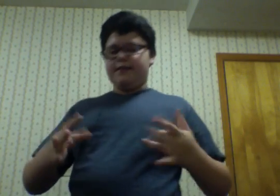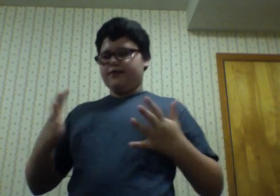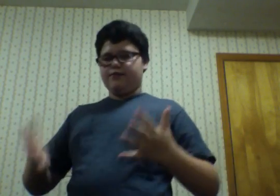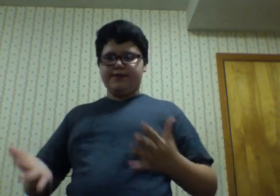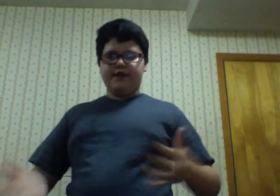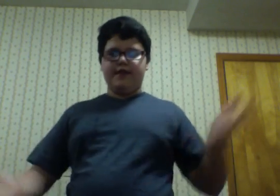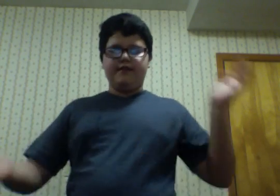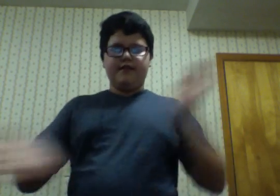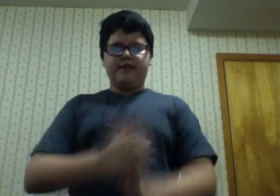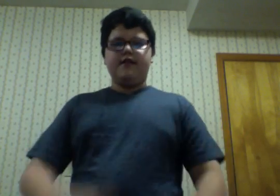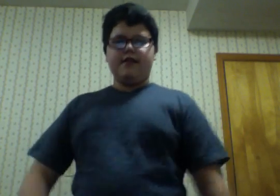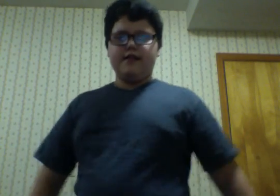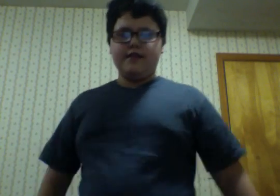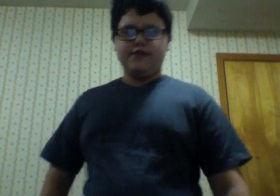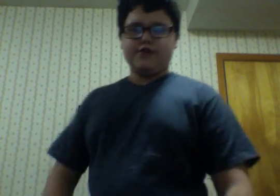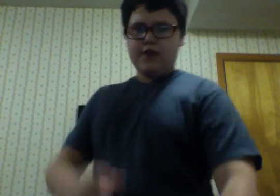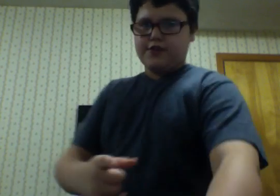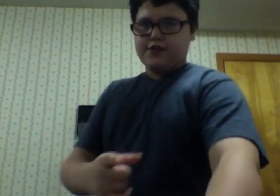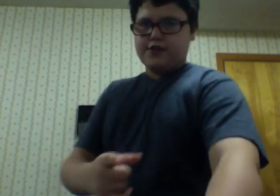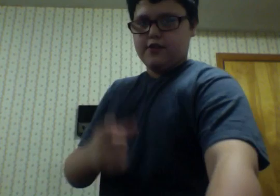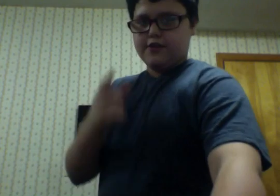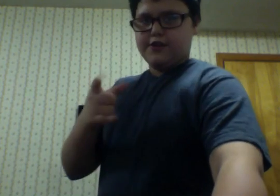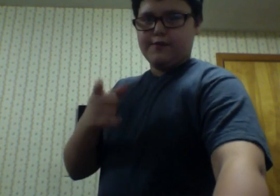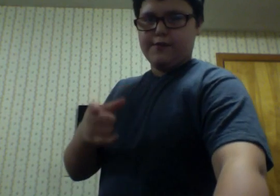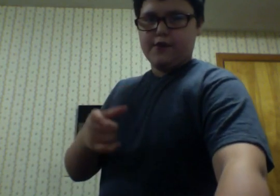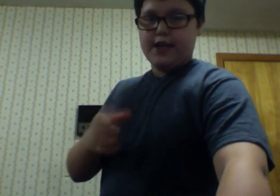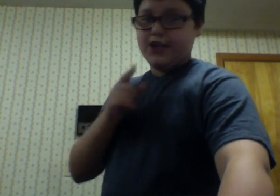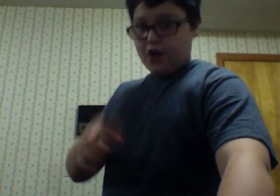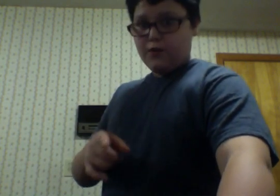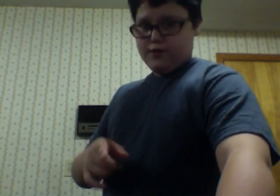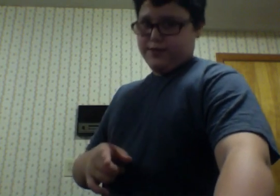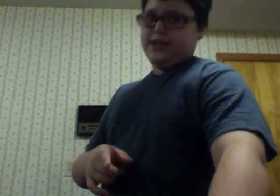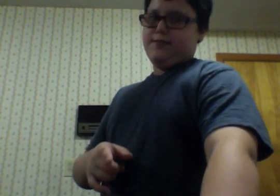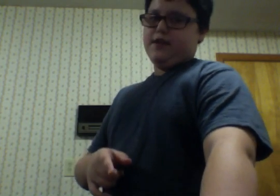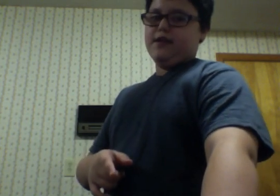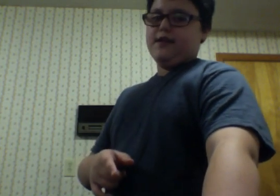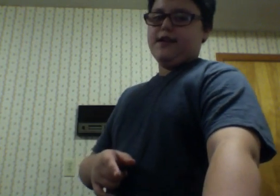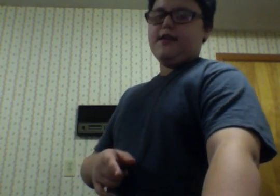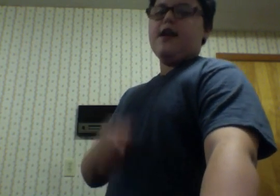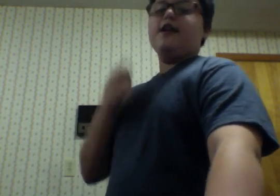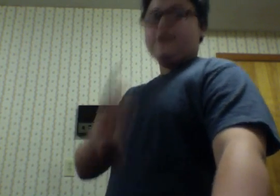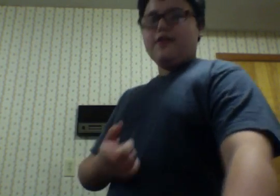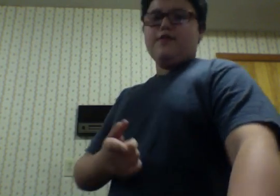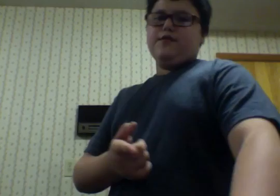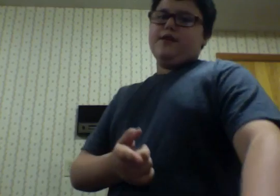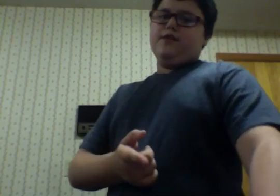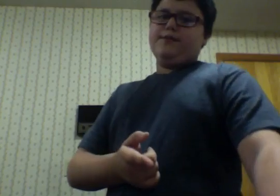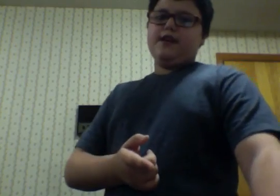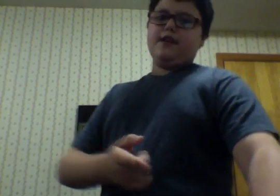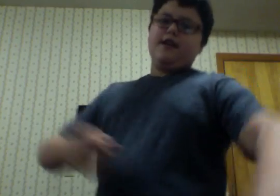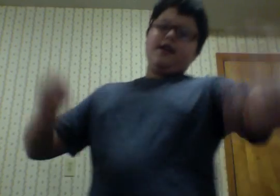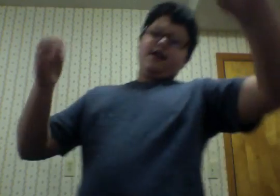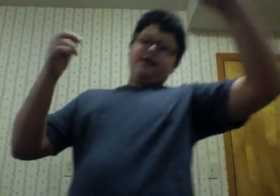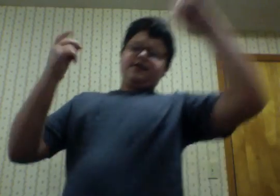this website. Subscribe to Sean because he's my friend. And go to bkb.net. Go to my website. And